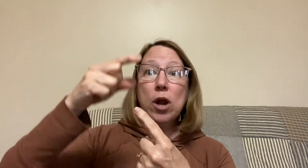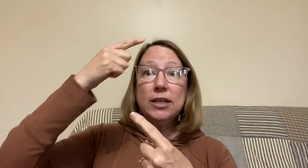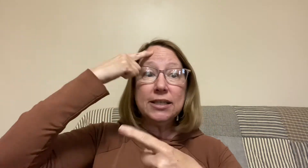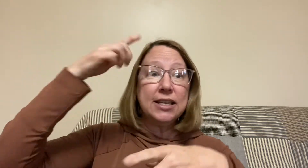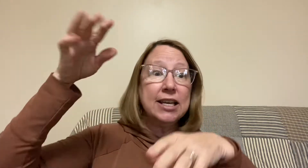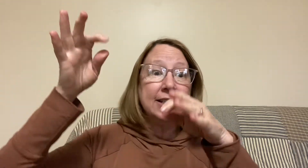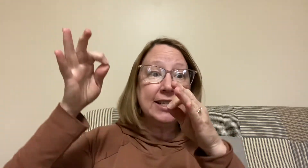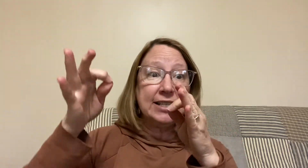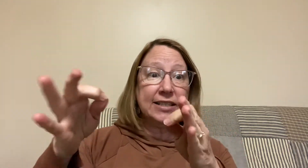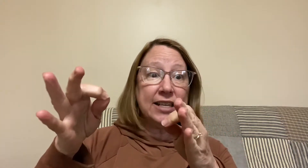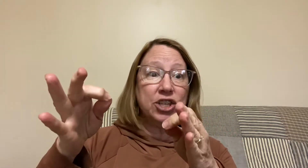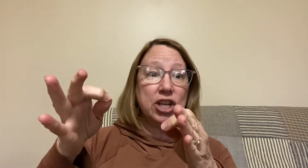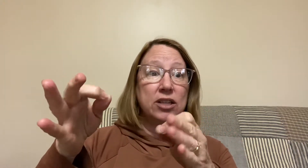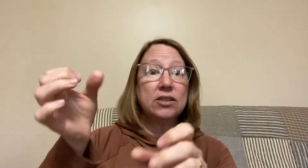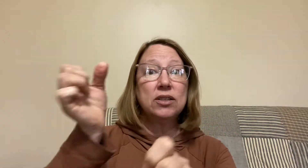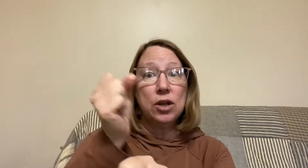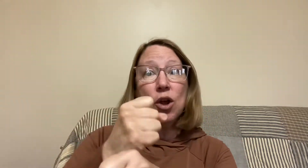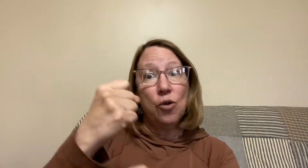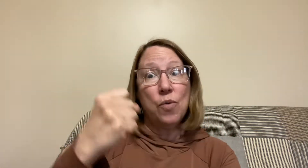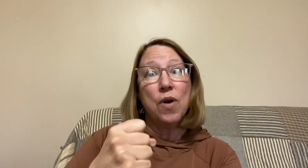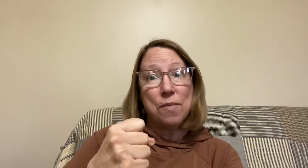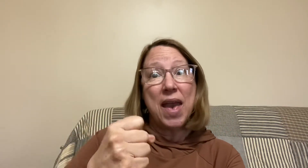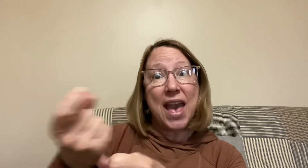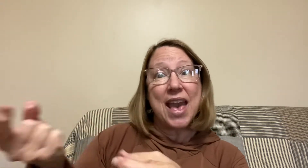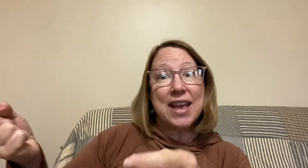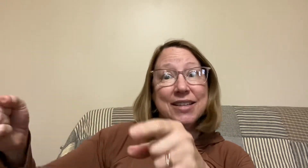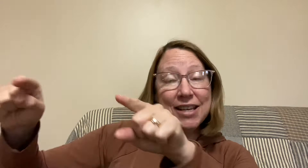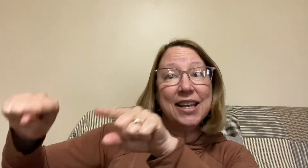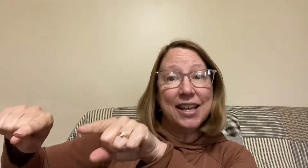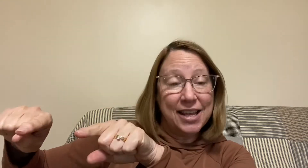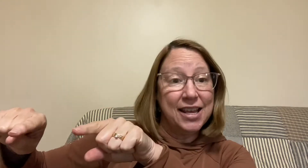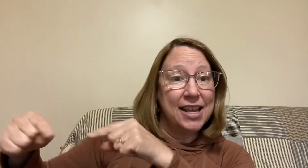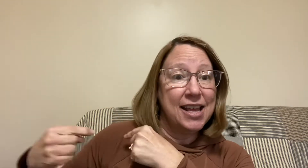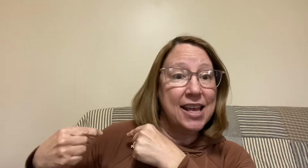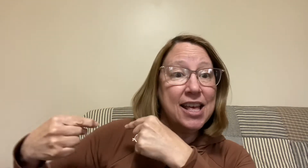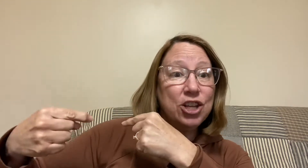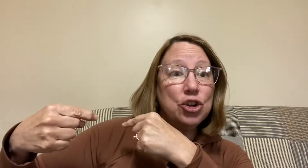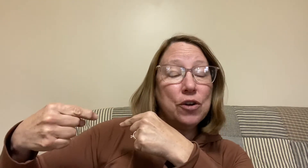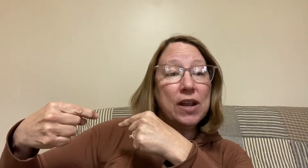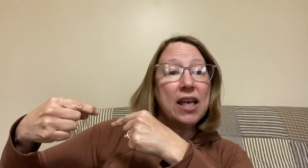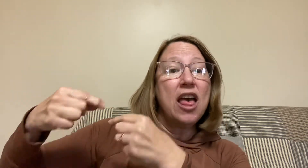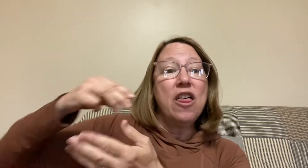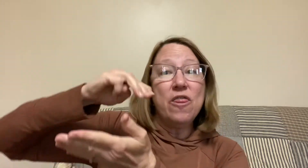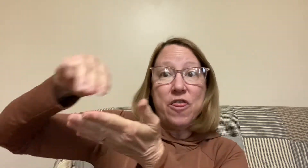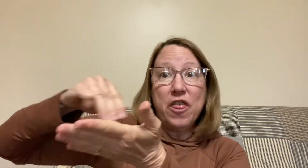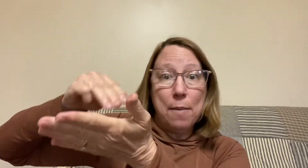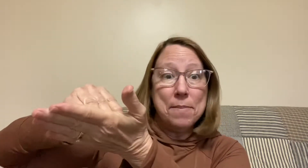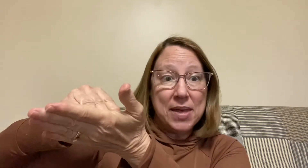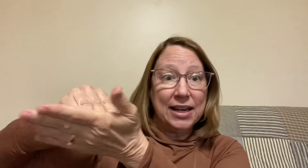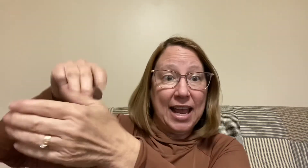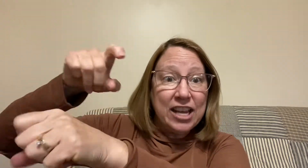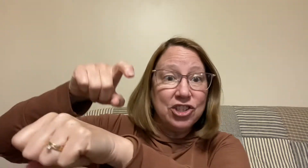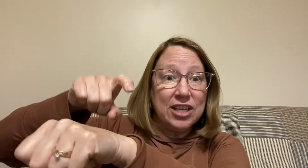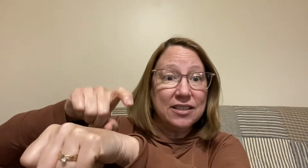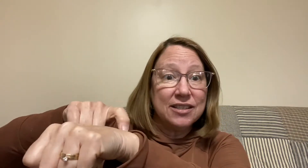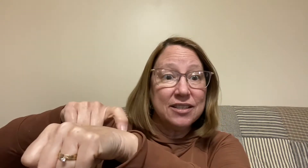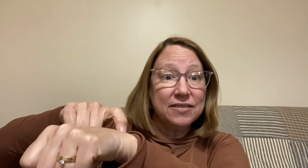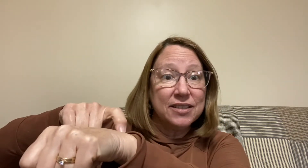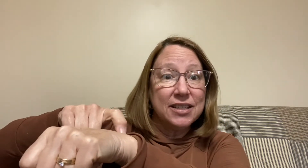important decisions were made during the Middle Ages,